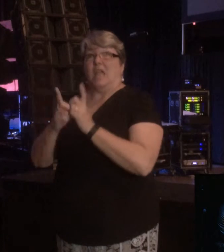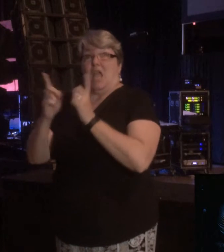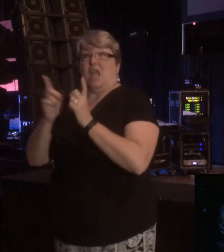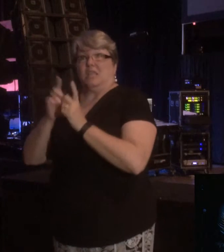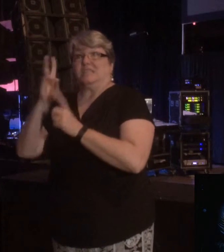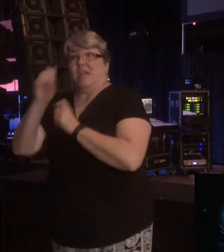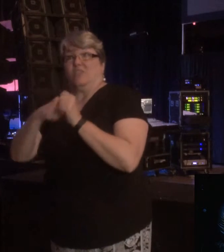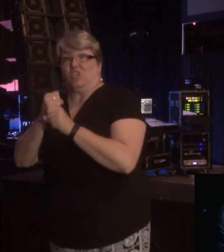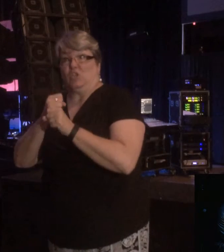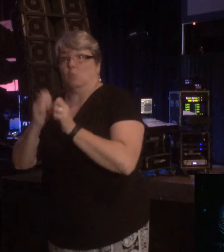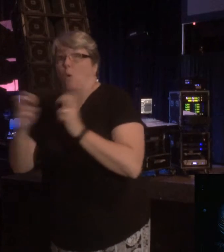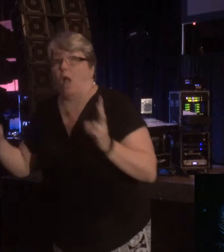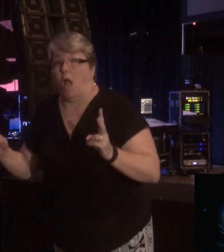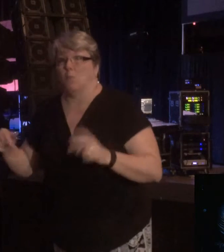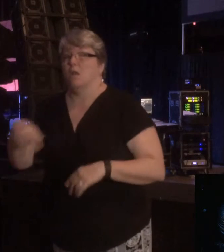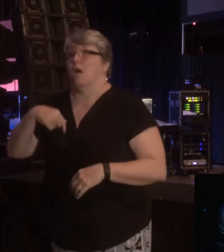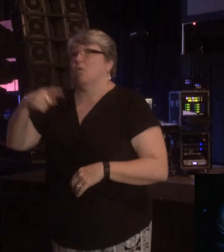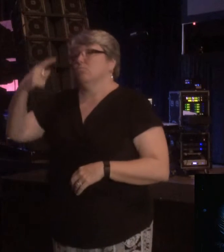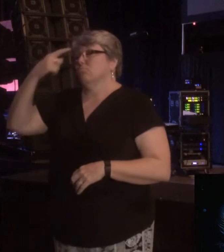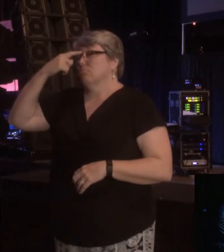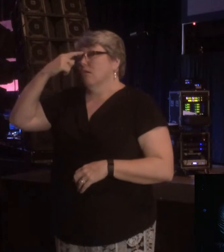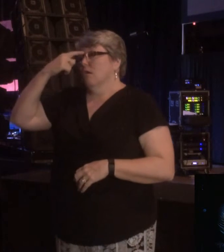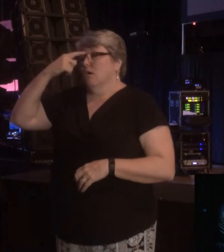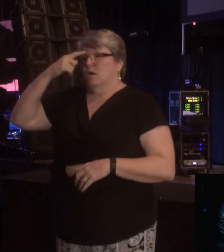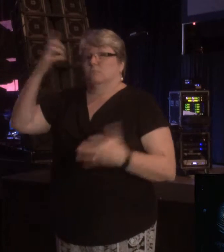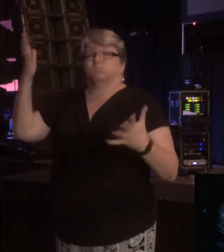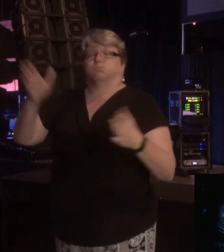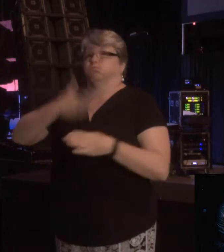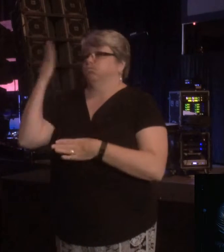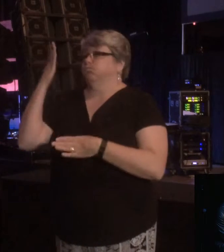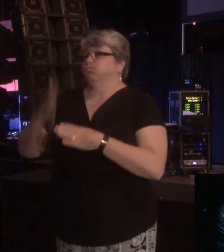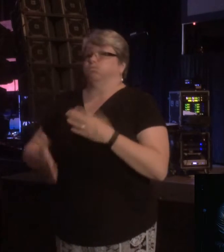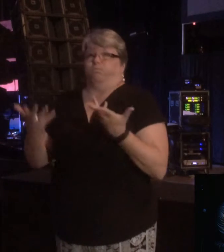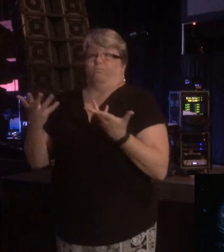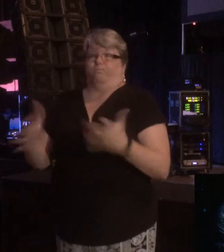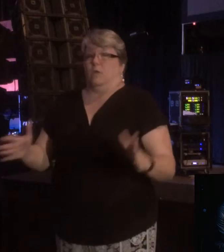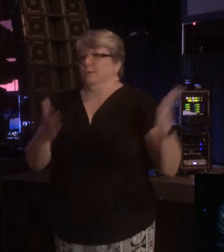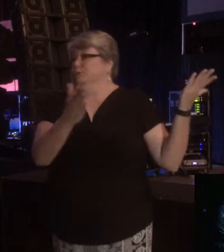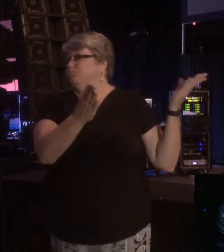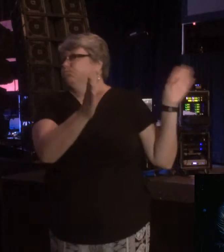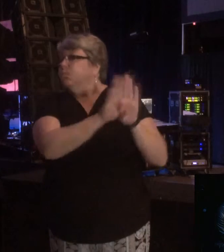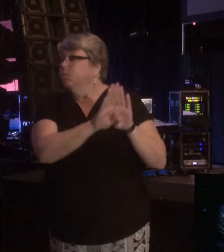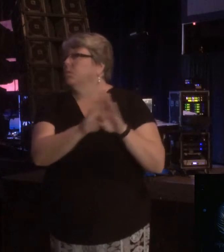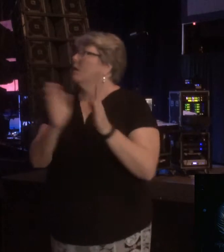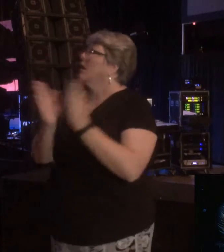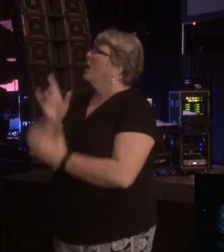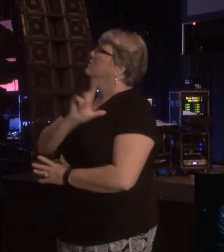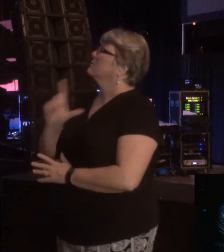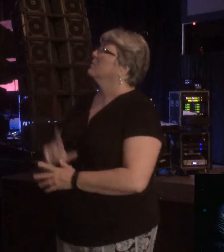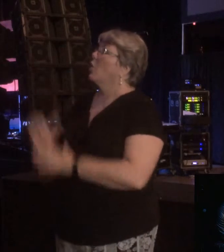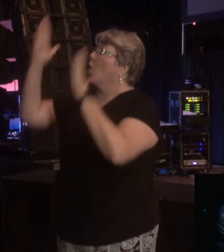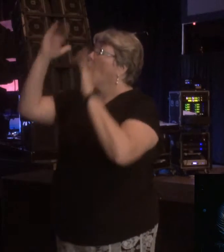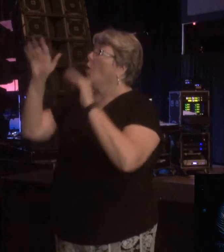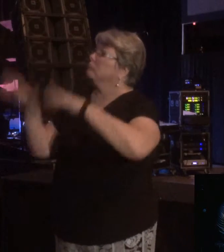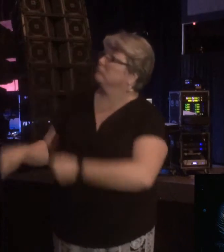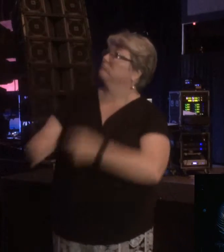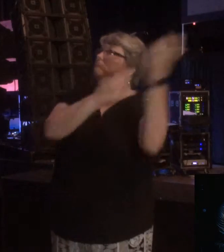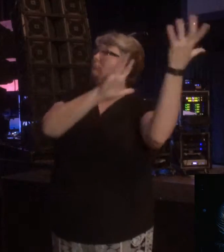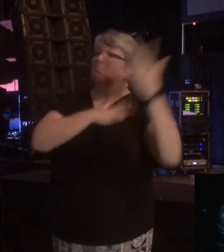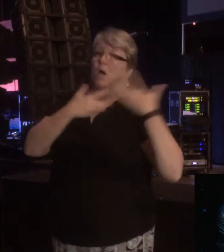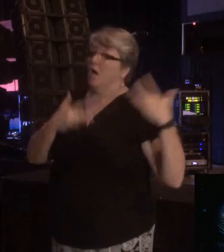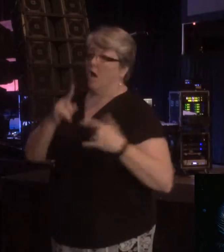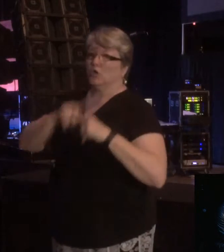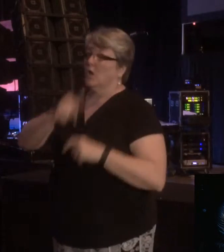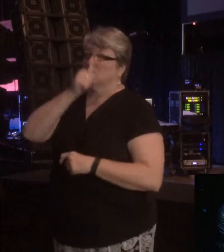actually leading worship. And we were, I was 19. I had just finished my freshman year at college. I was interning